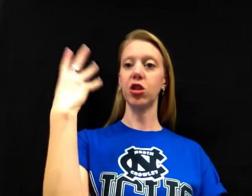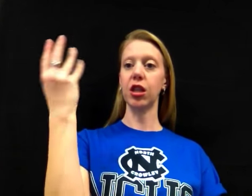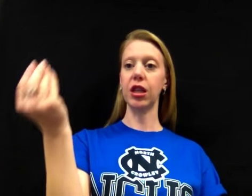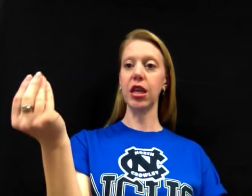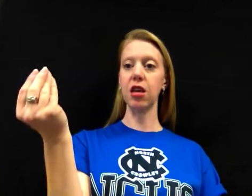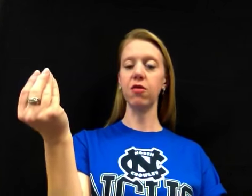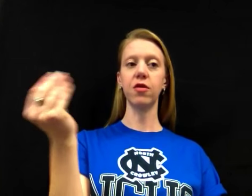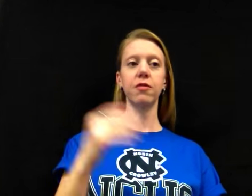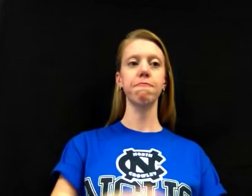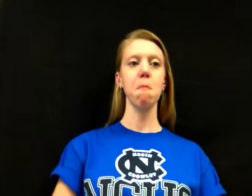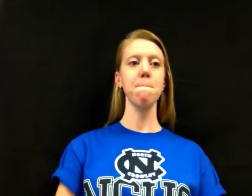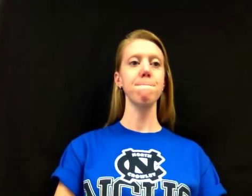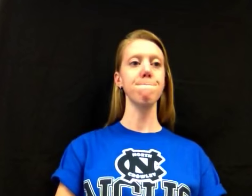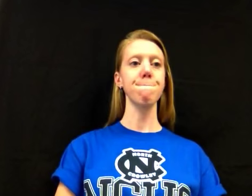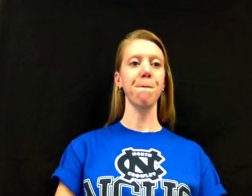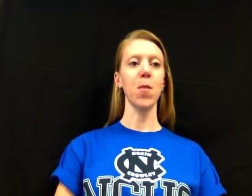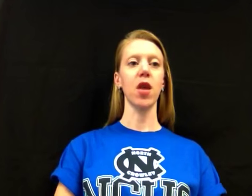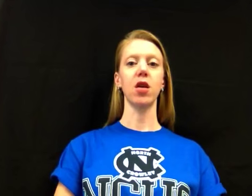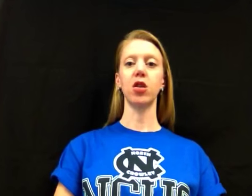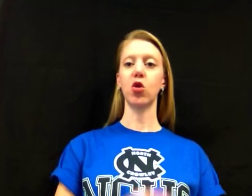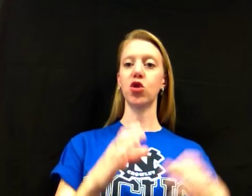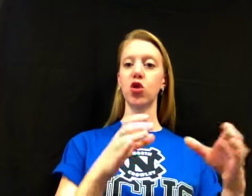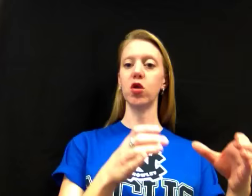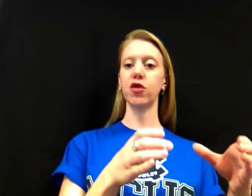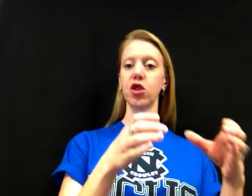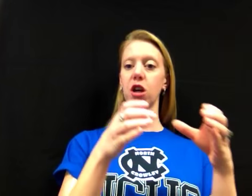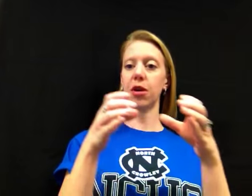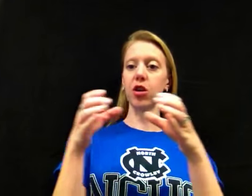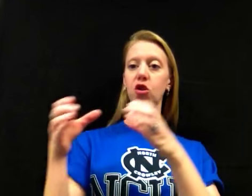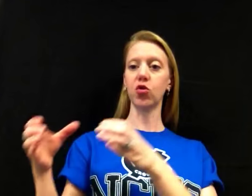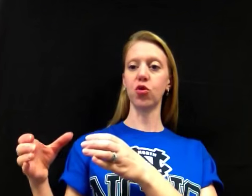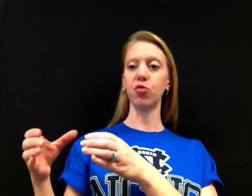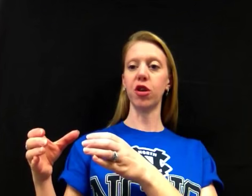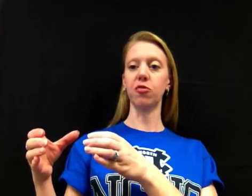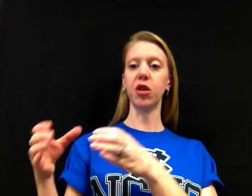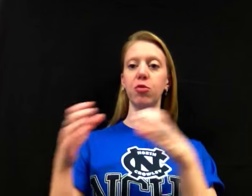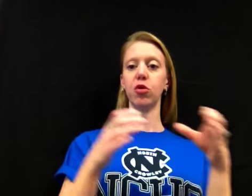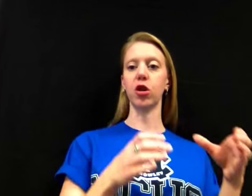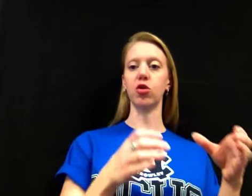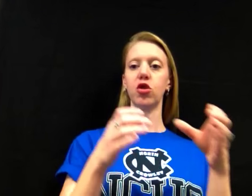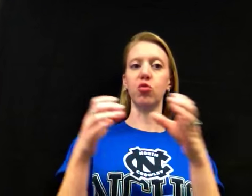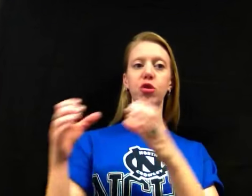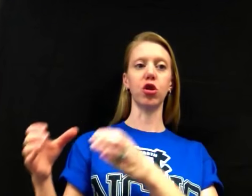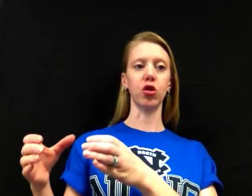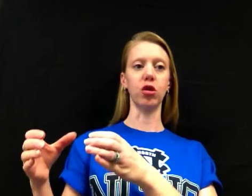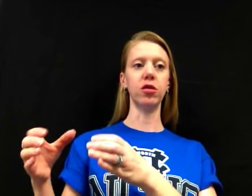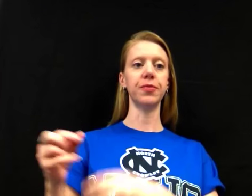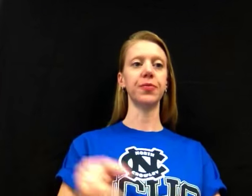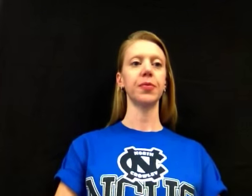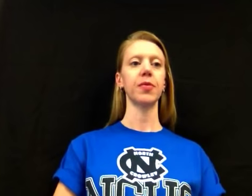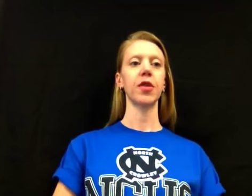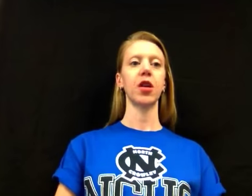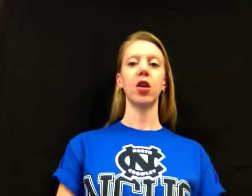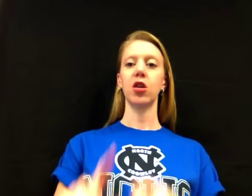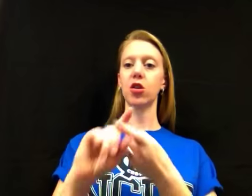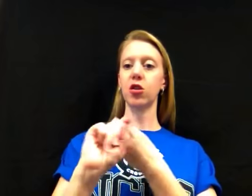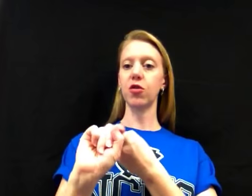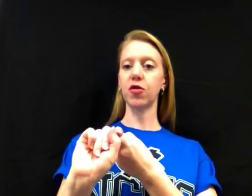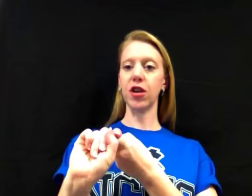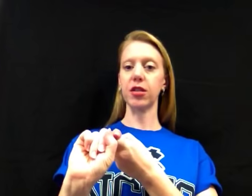to leave. Go to, if you're talking about a group of people, go to plural. Good friend.